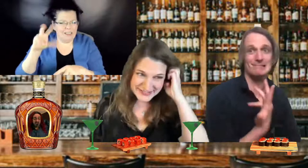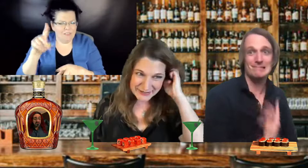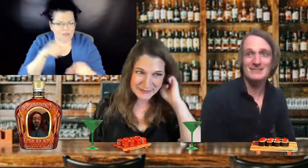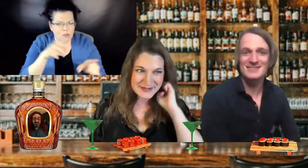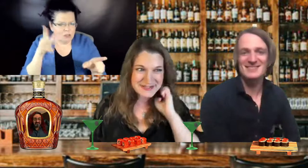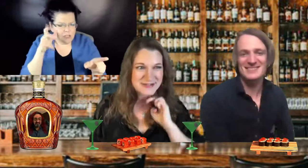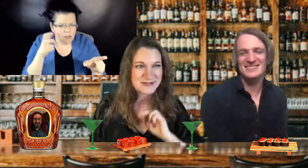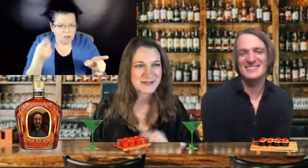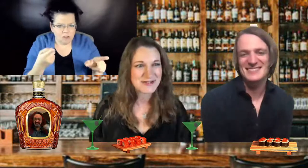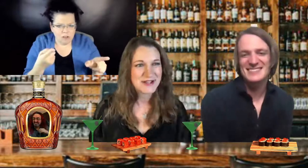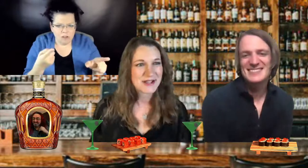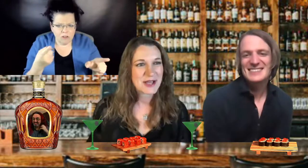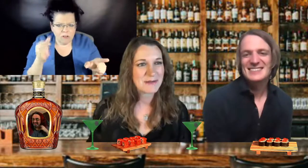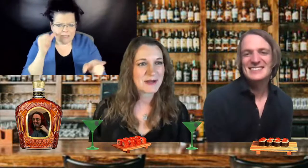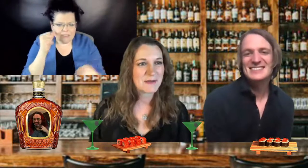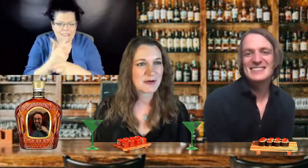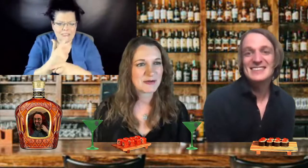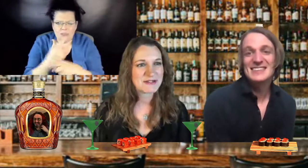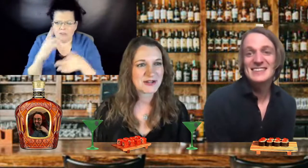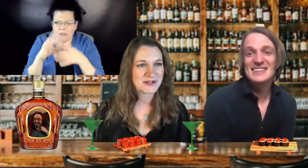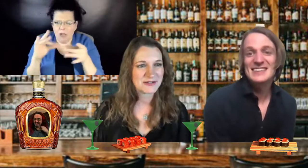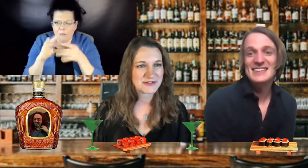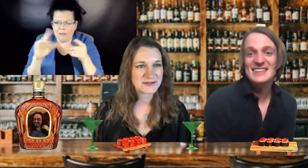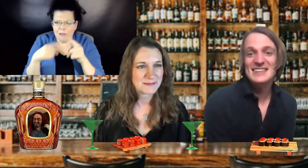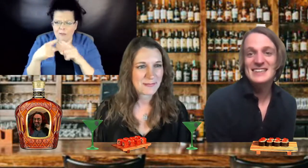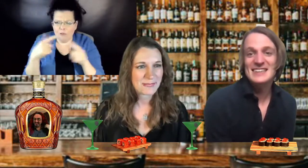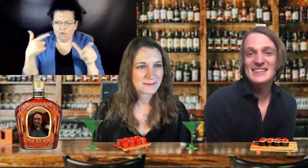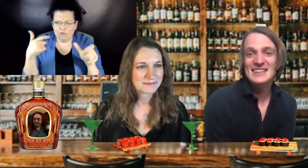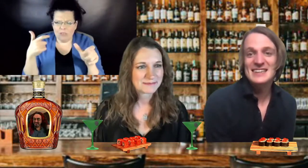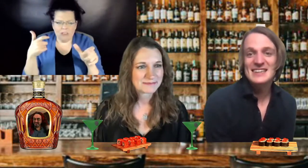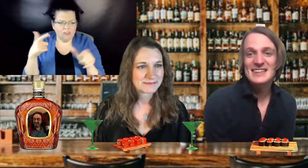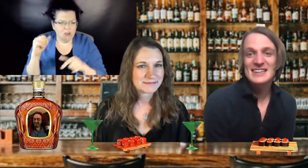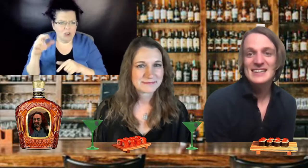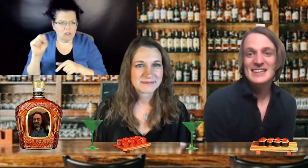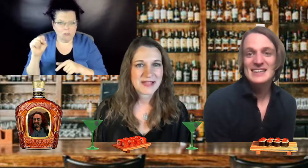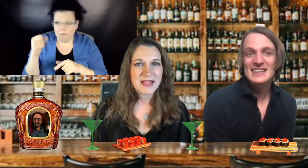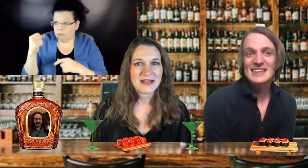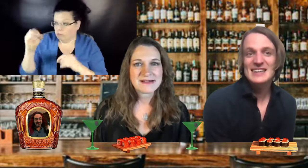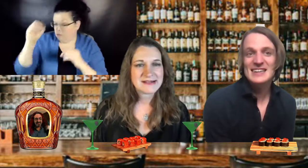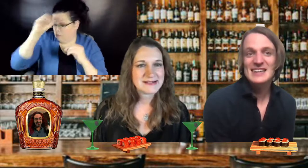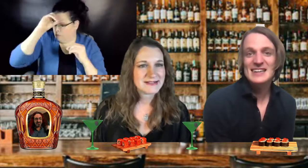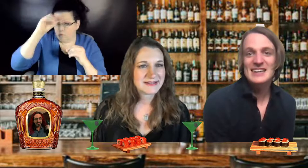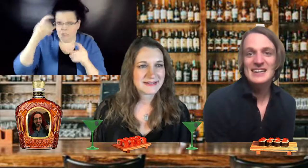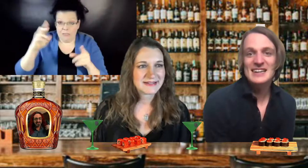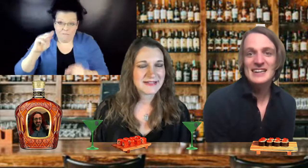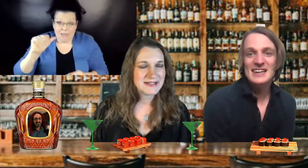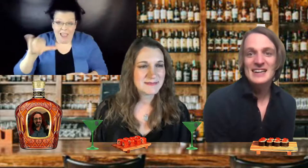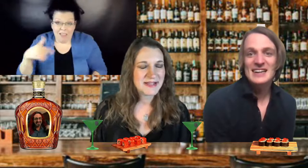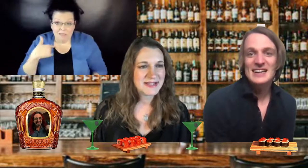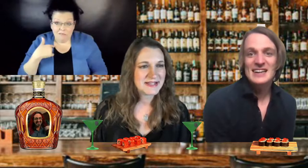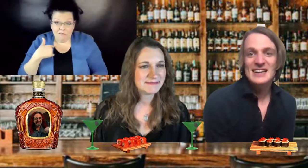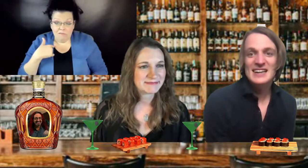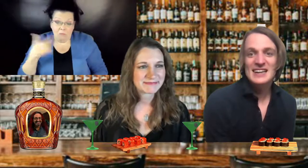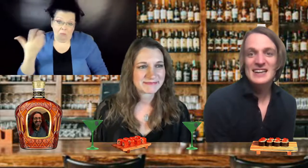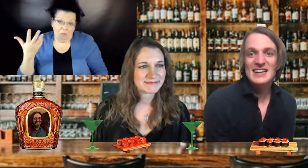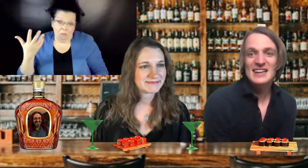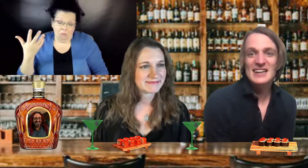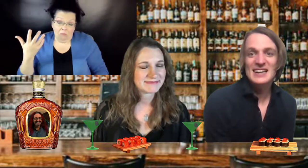Can you decipher my sister's comment about race cars? I don't know. It is May. That part I understand.